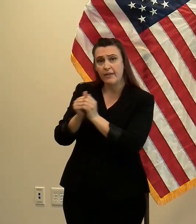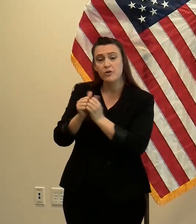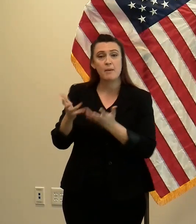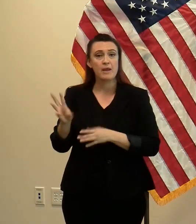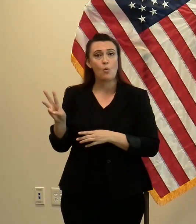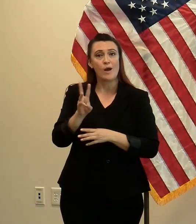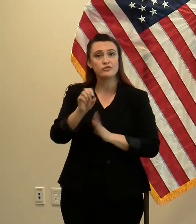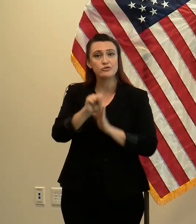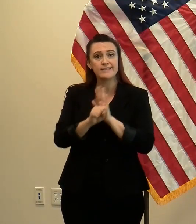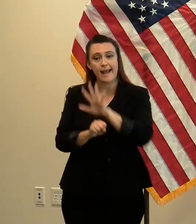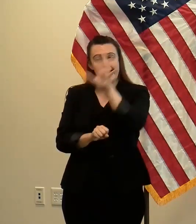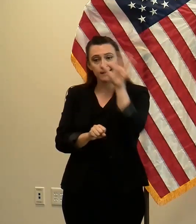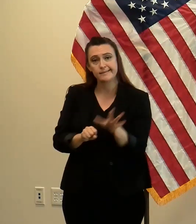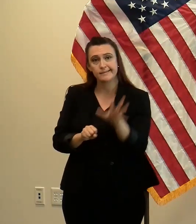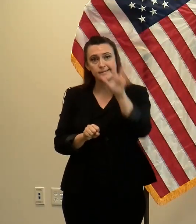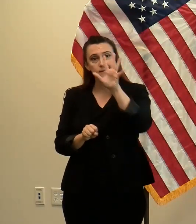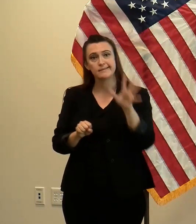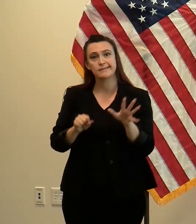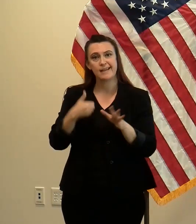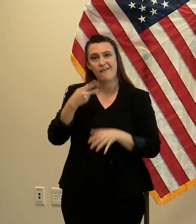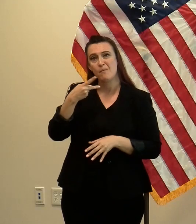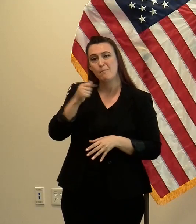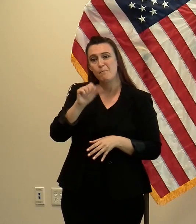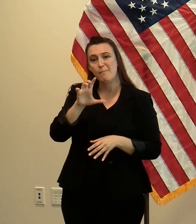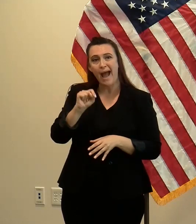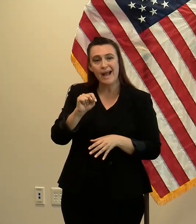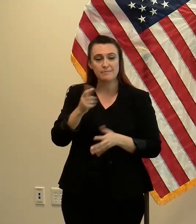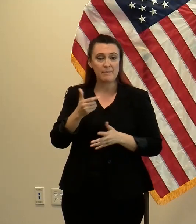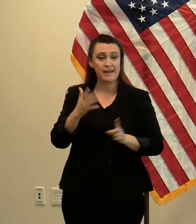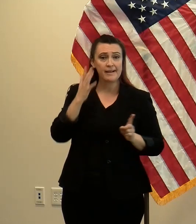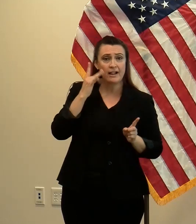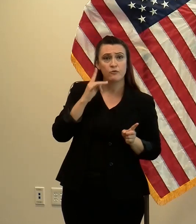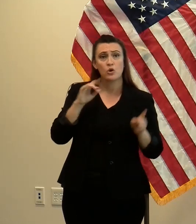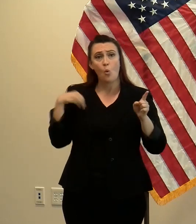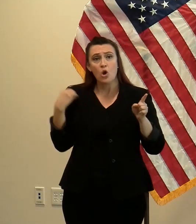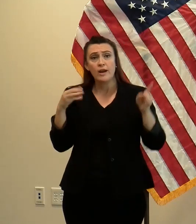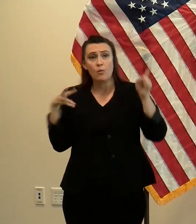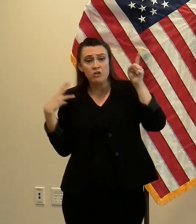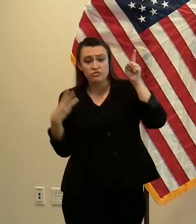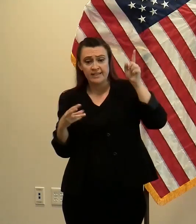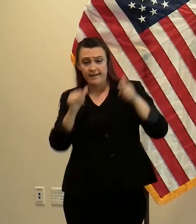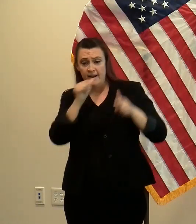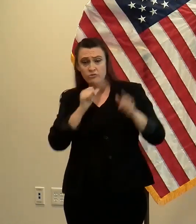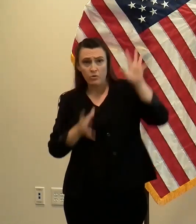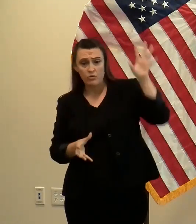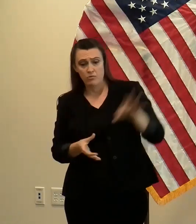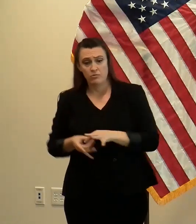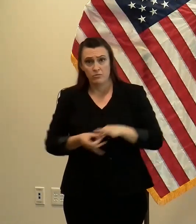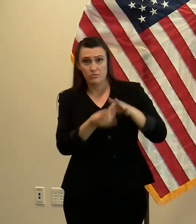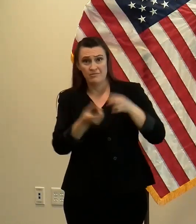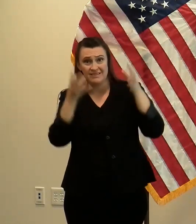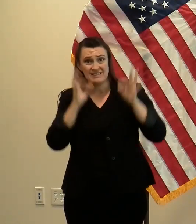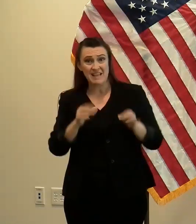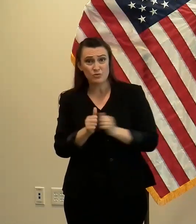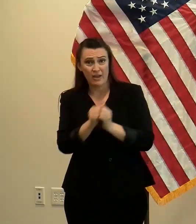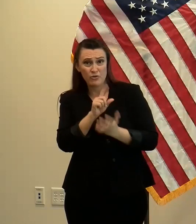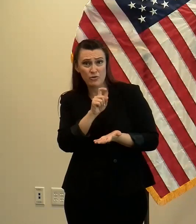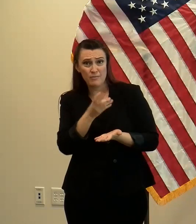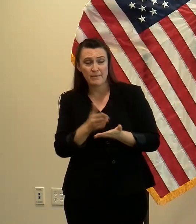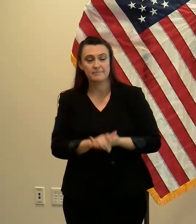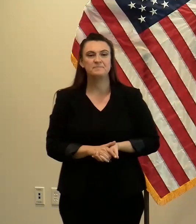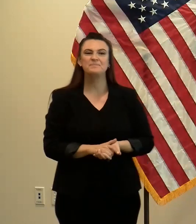States Pact involving California, Oregon, and Washington. Russ, I